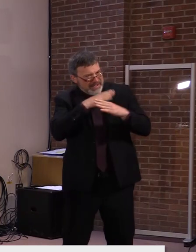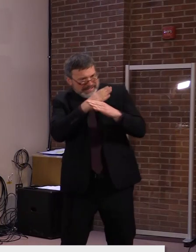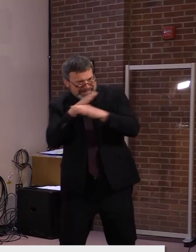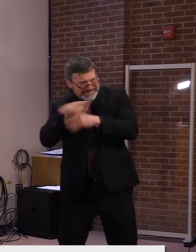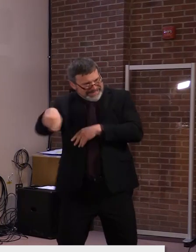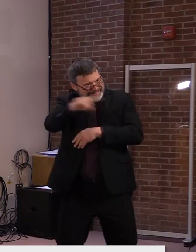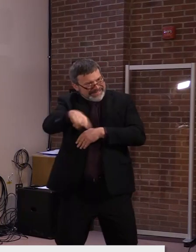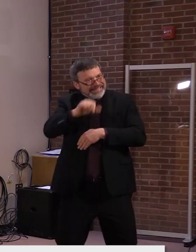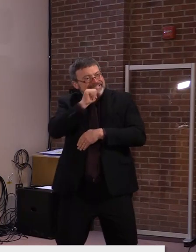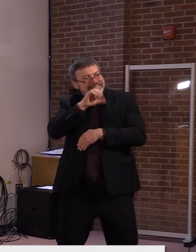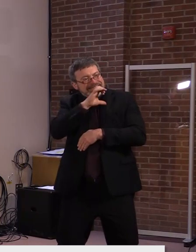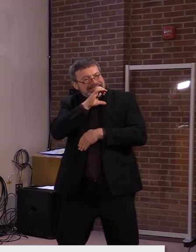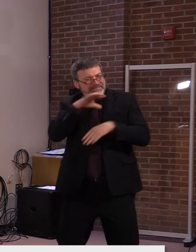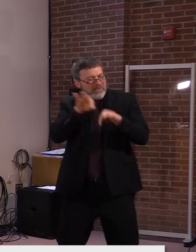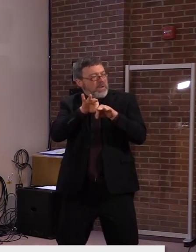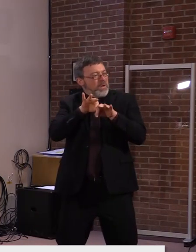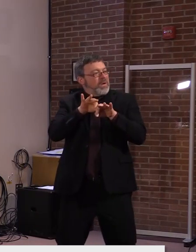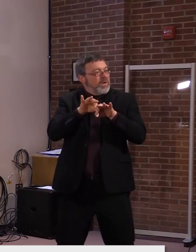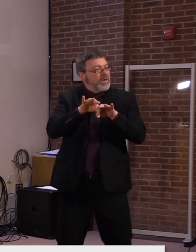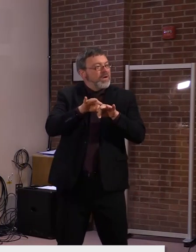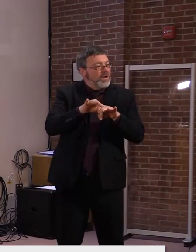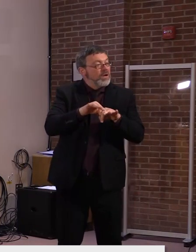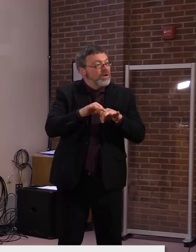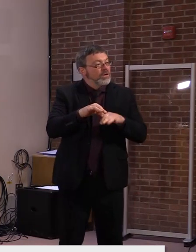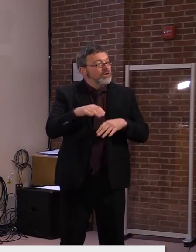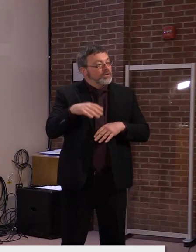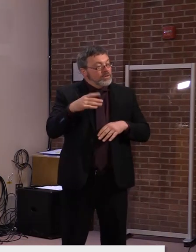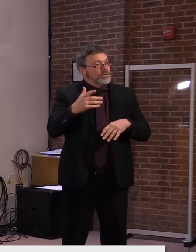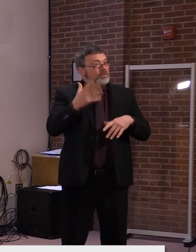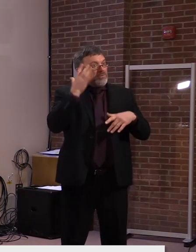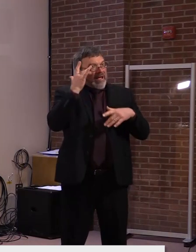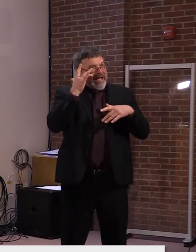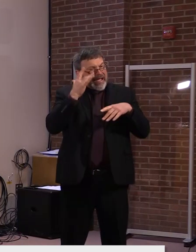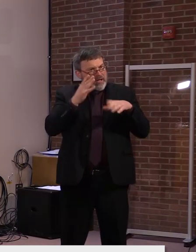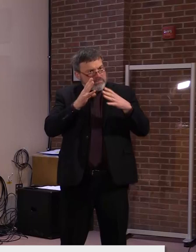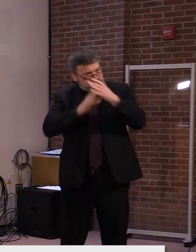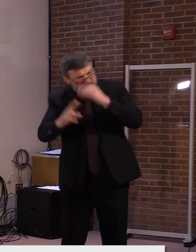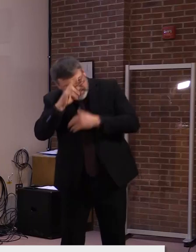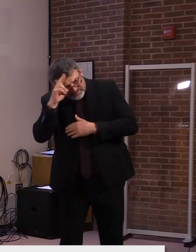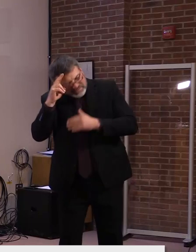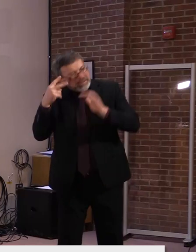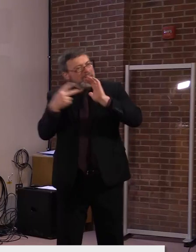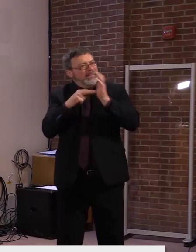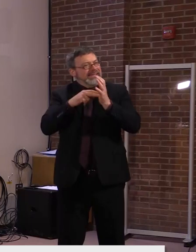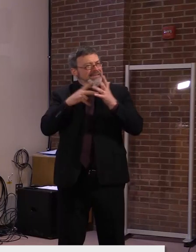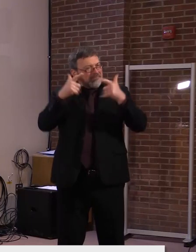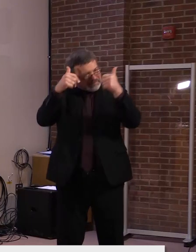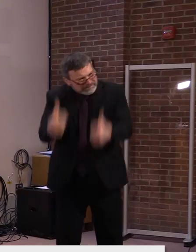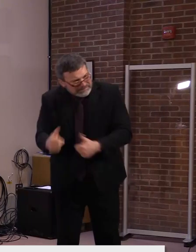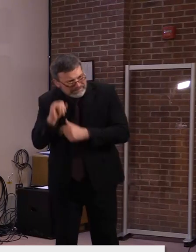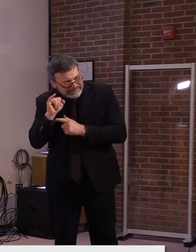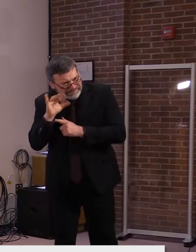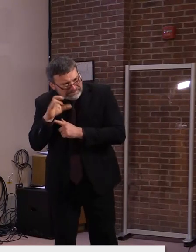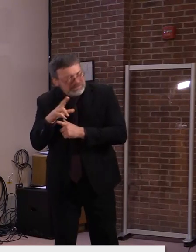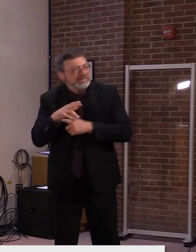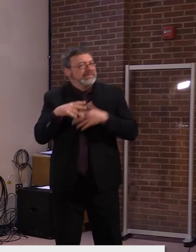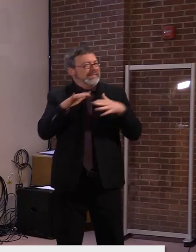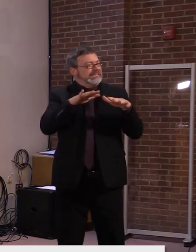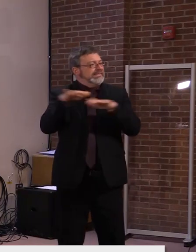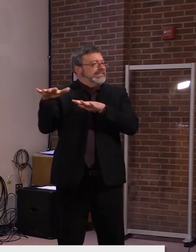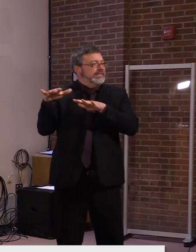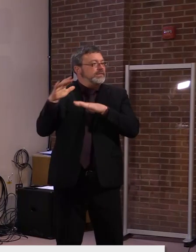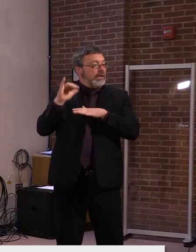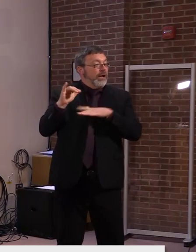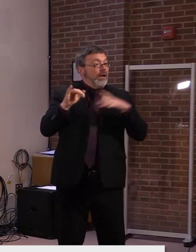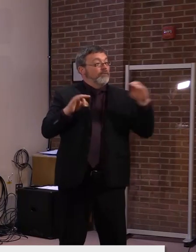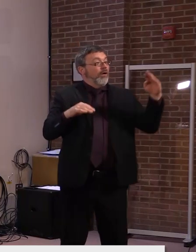to the worst outcomes of COVID, ICU usage, fatalities, and the like. So seeing that age group stay stable and even decrease a bit,